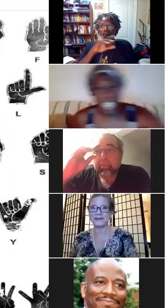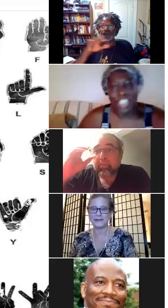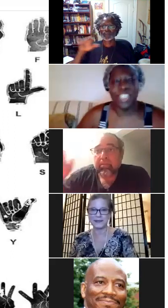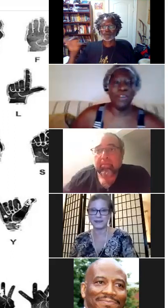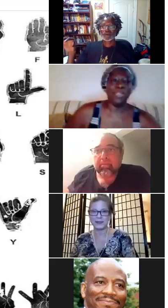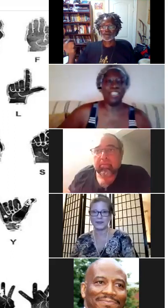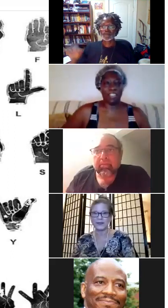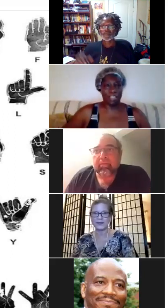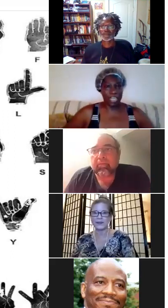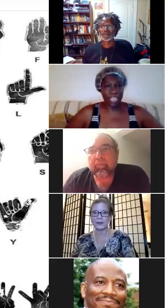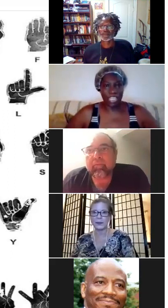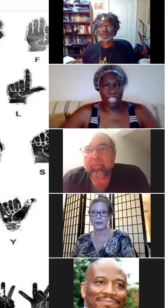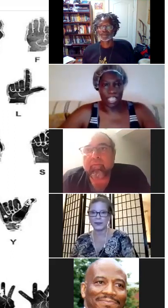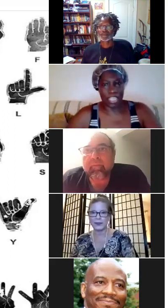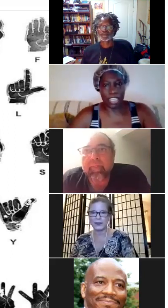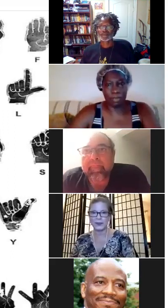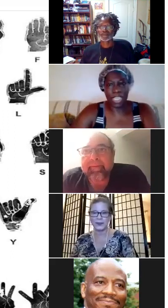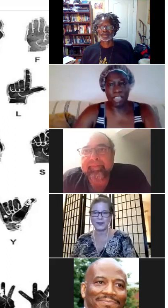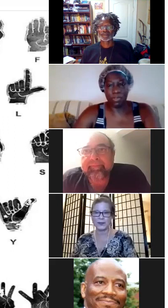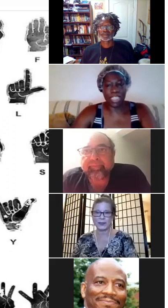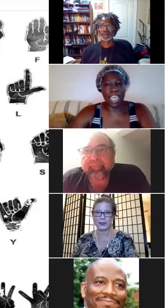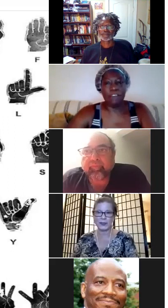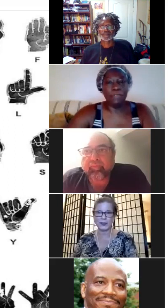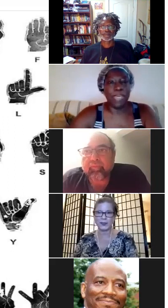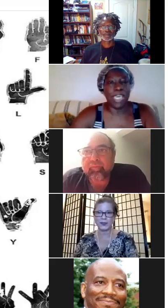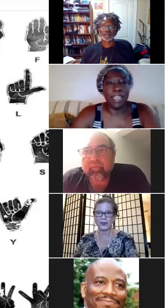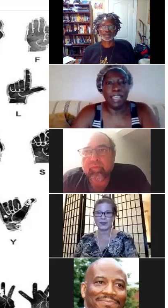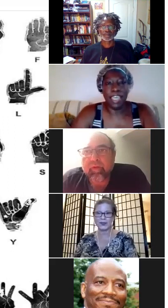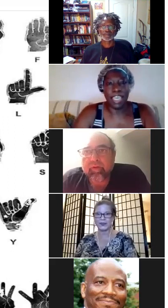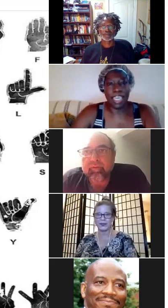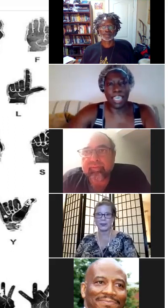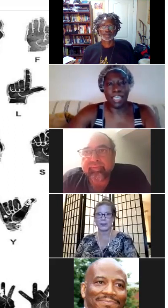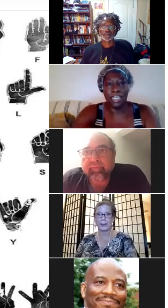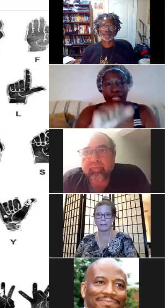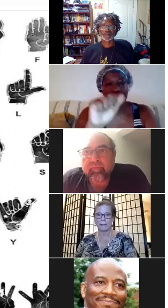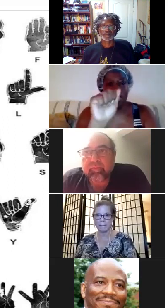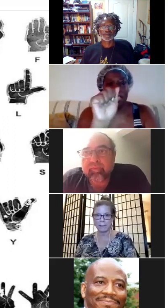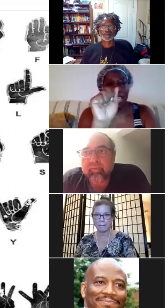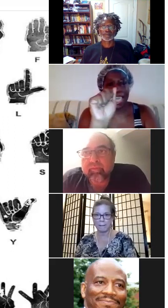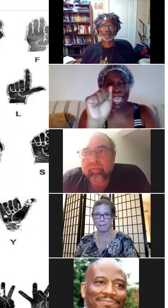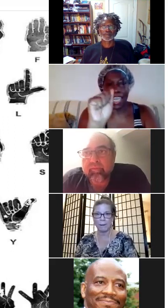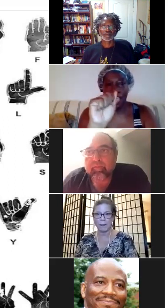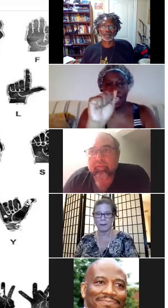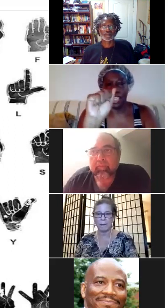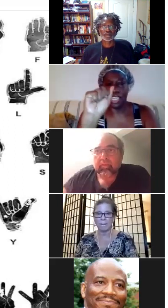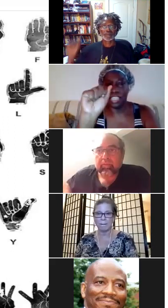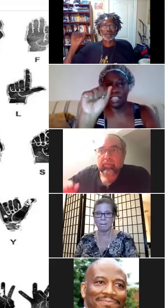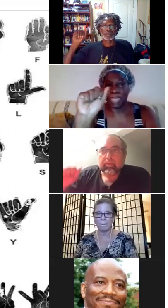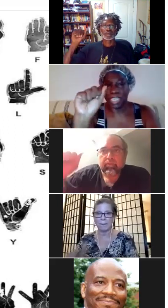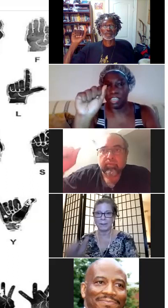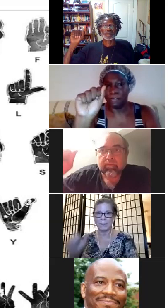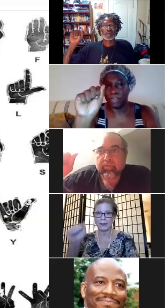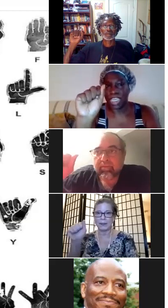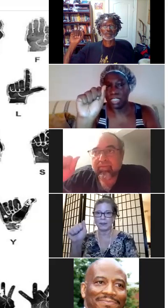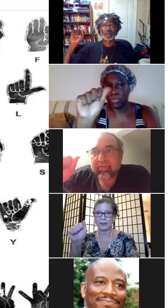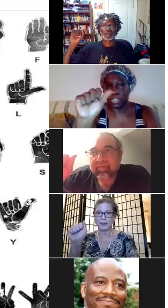Okay, so we're going to start with the alphabet. And A, you